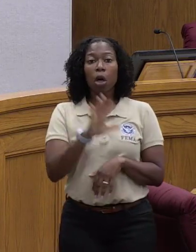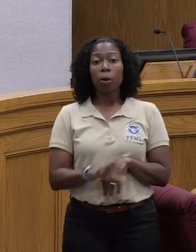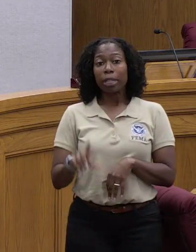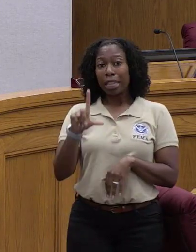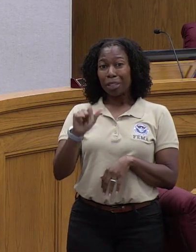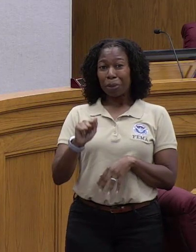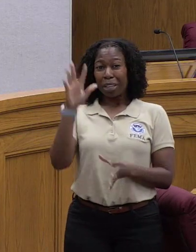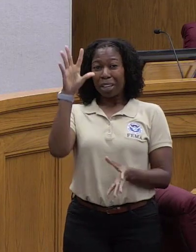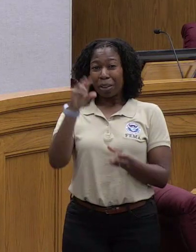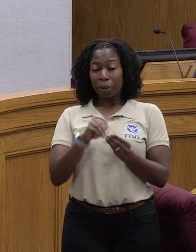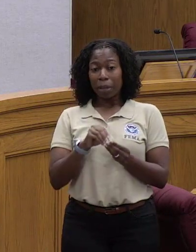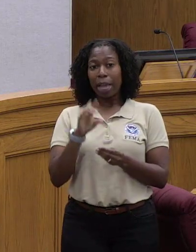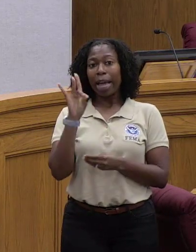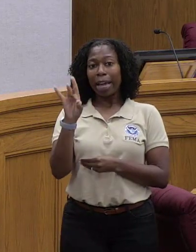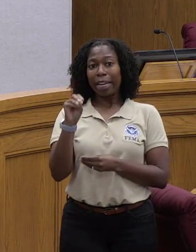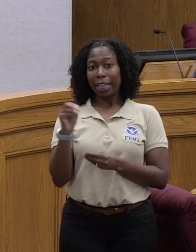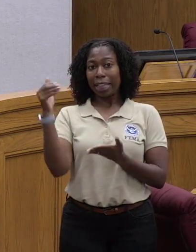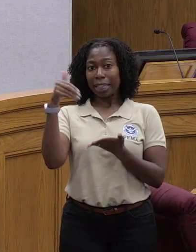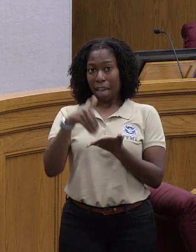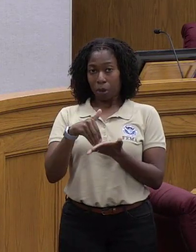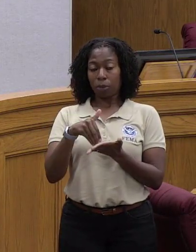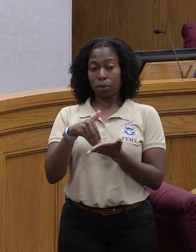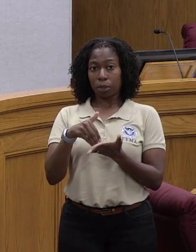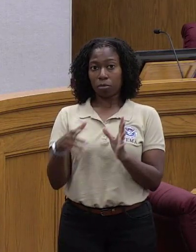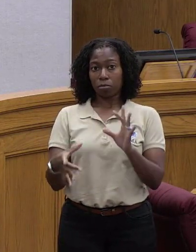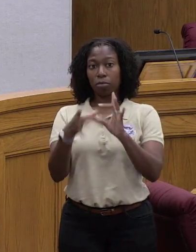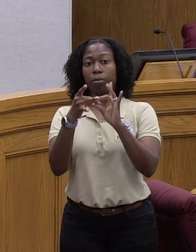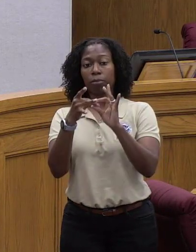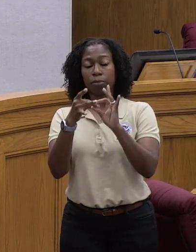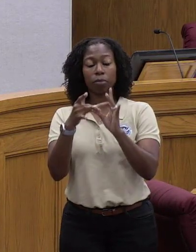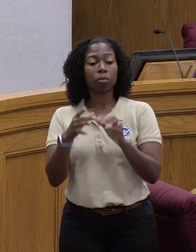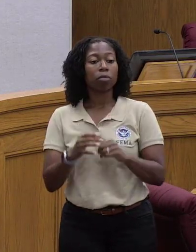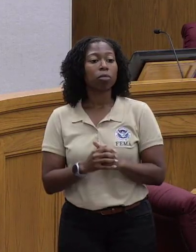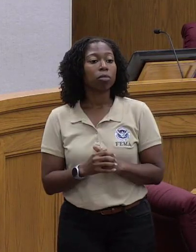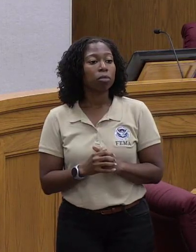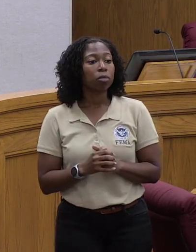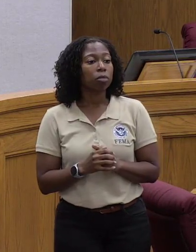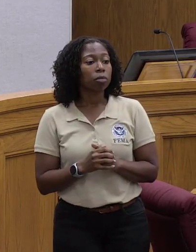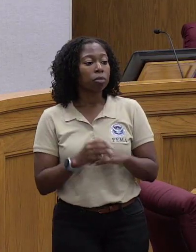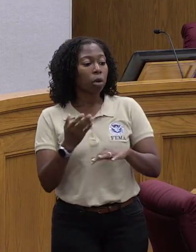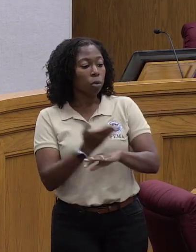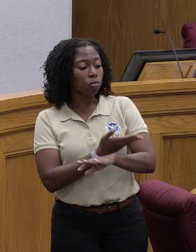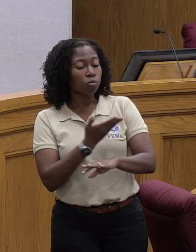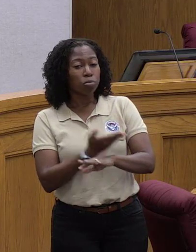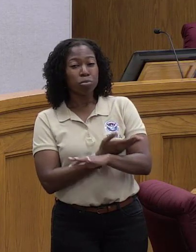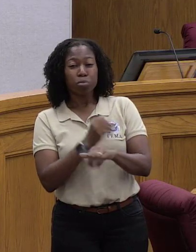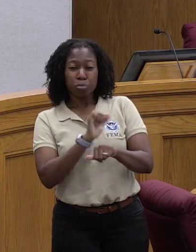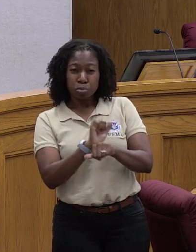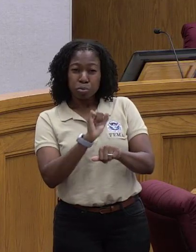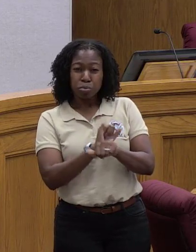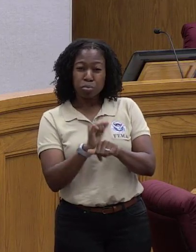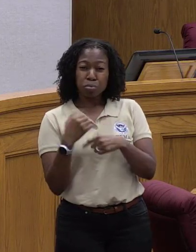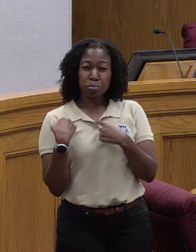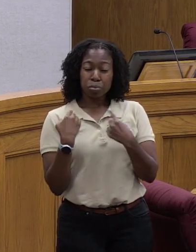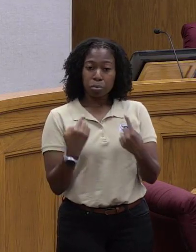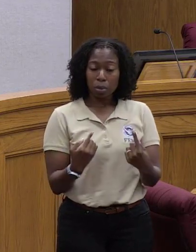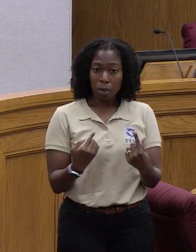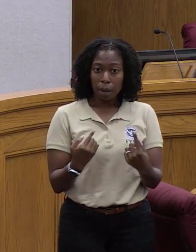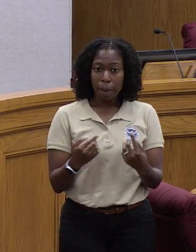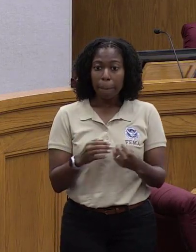Louisiana. Based on our restoration efforts to date, I can report that our master head ends are